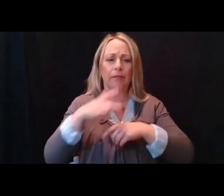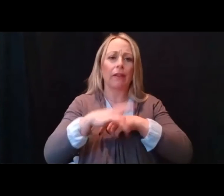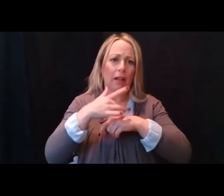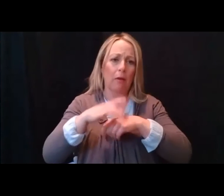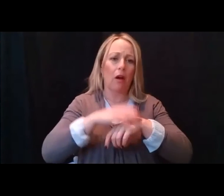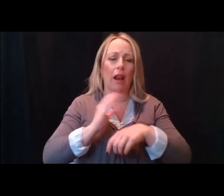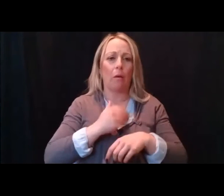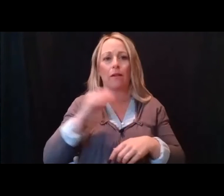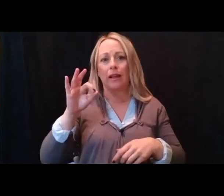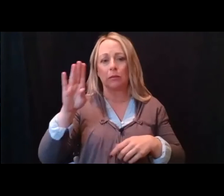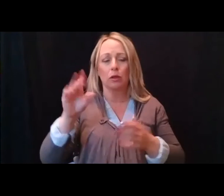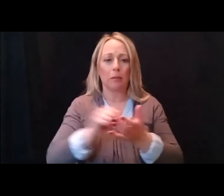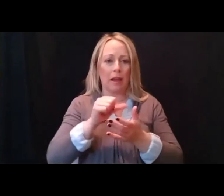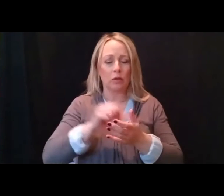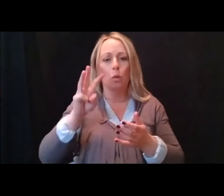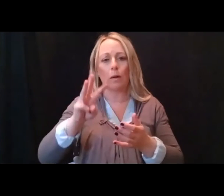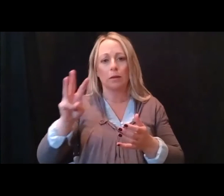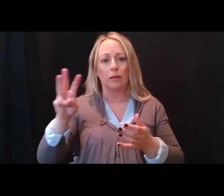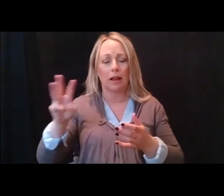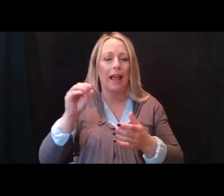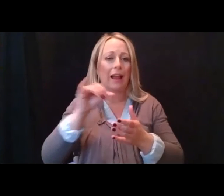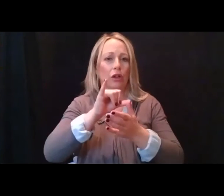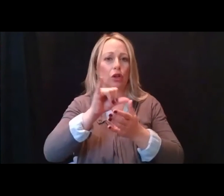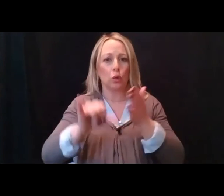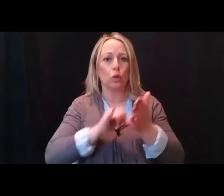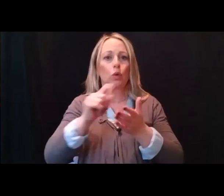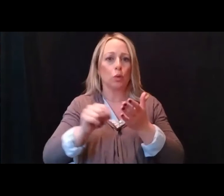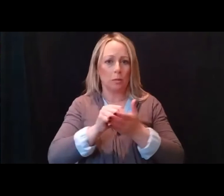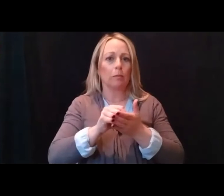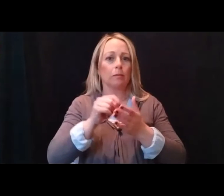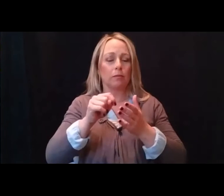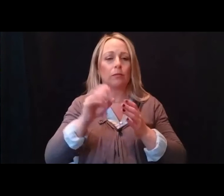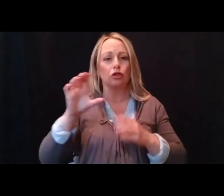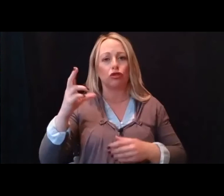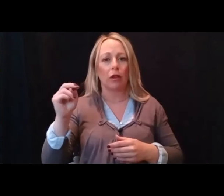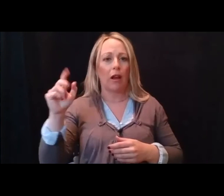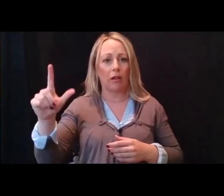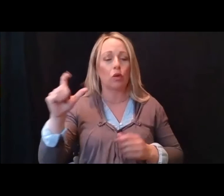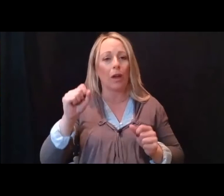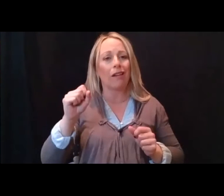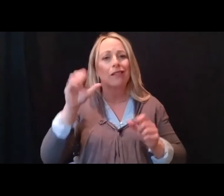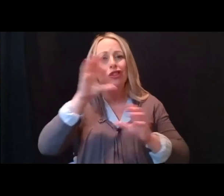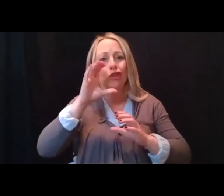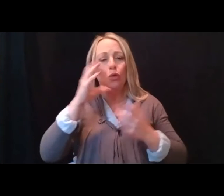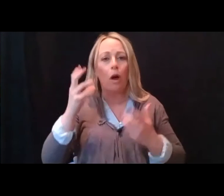our website, and our new YouTube channel. To find it, search for Rock Island County Health Department on